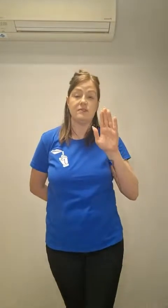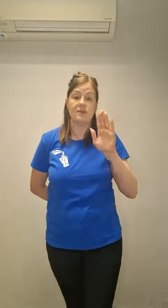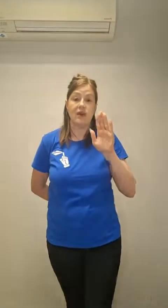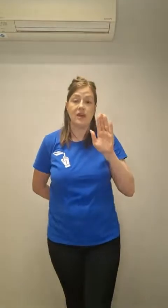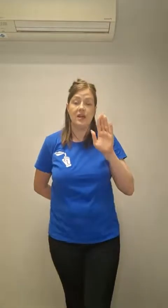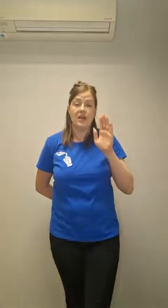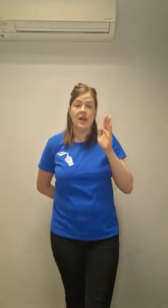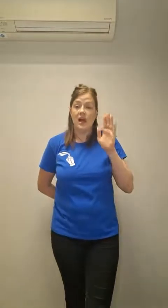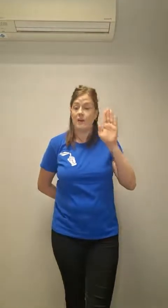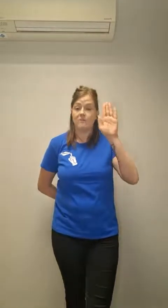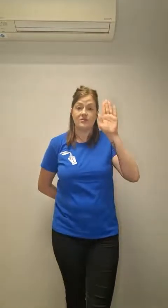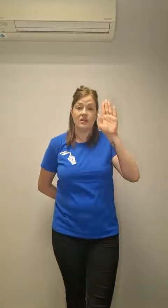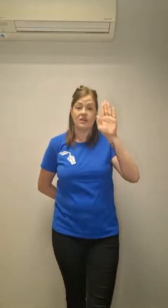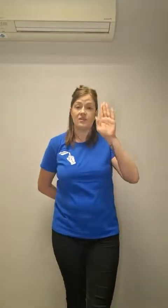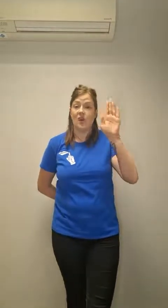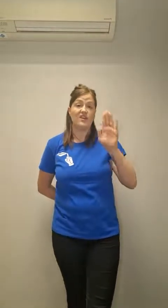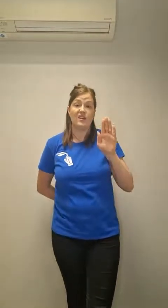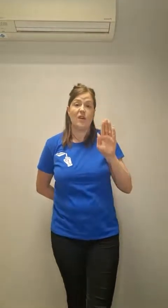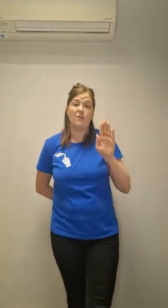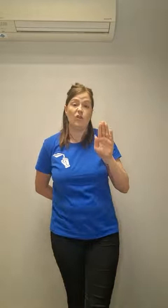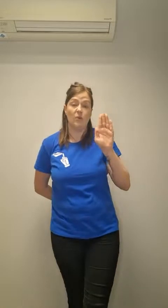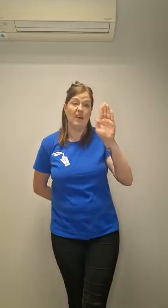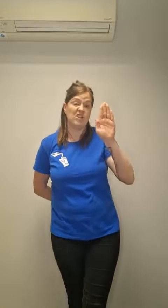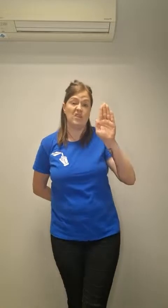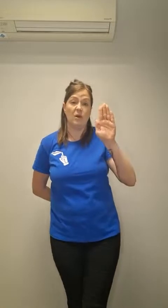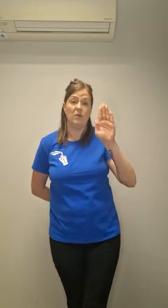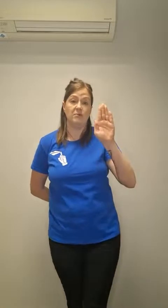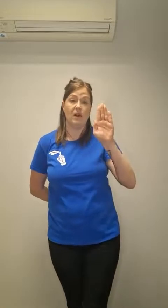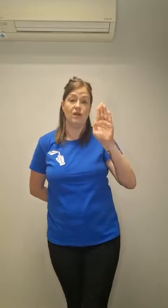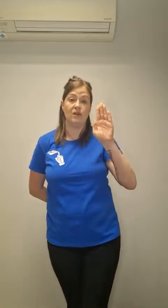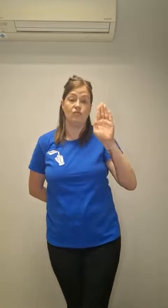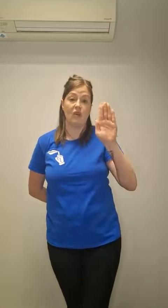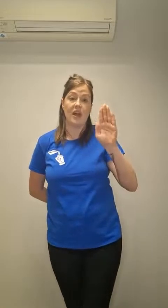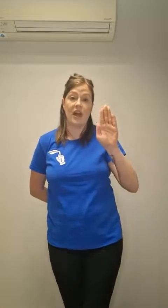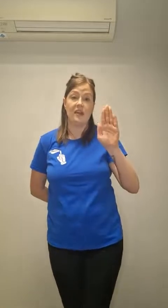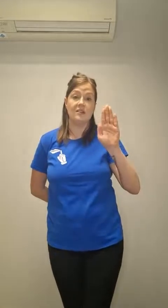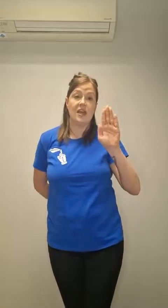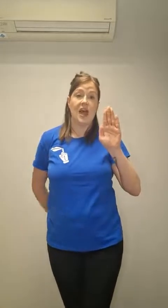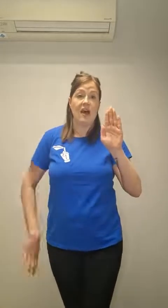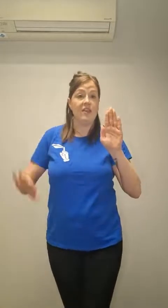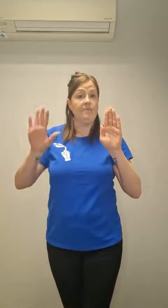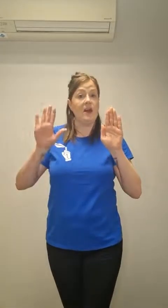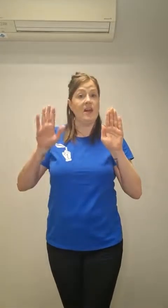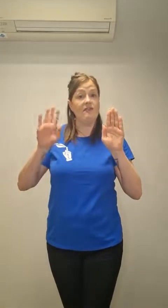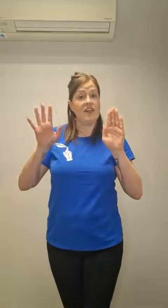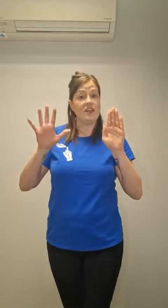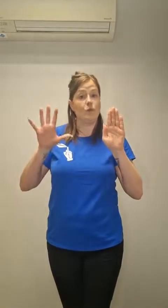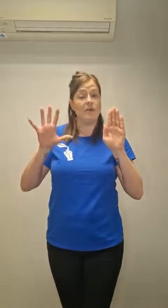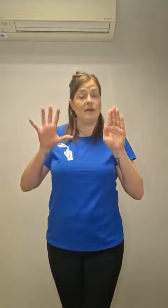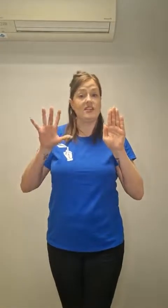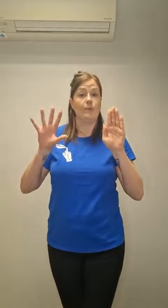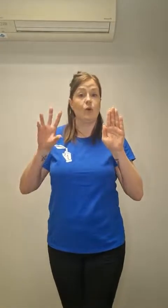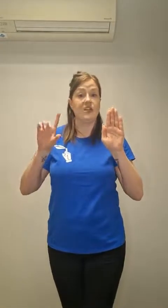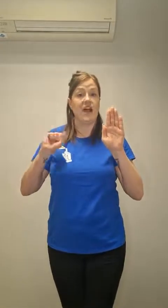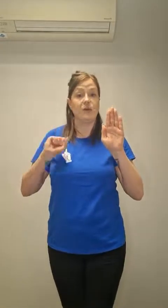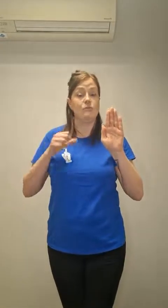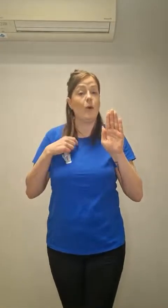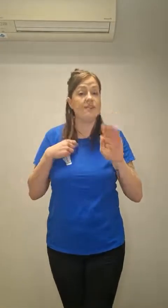my signs that I perform are actually done with my right hand, and then my left hand will be my supporting hand, which pops in every